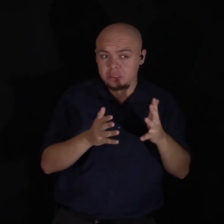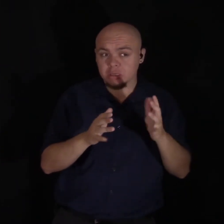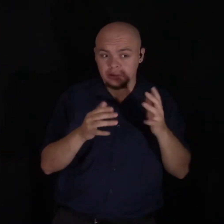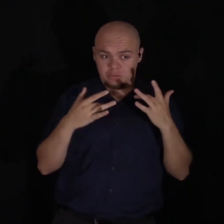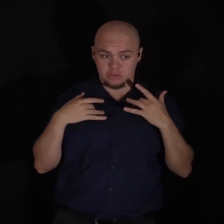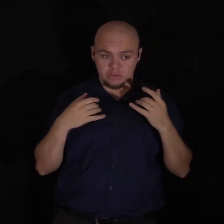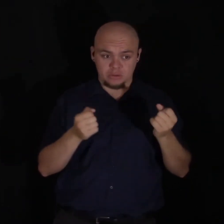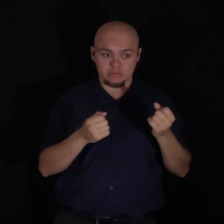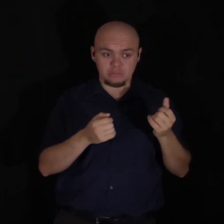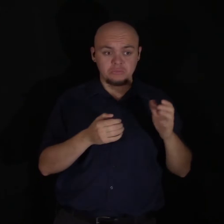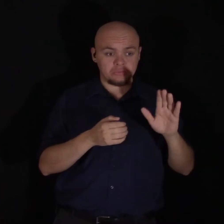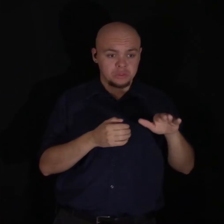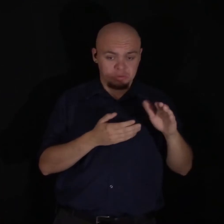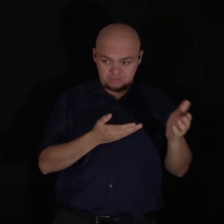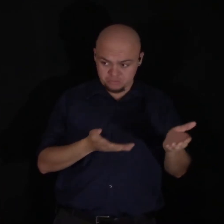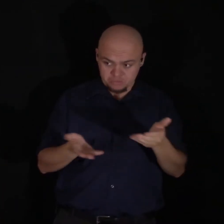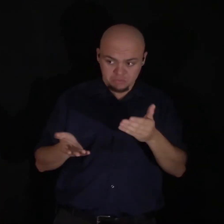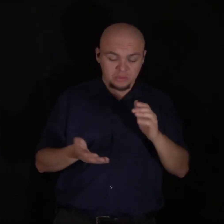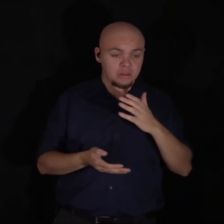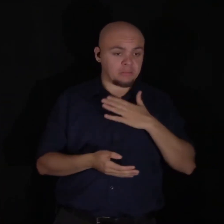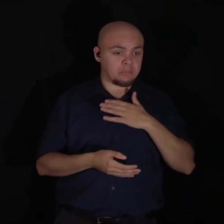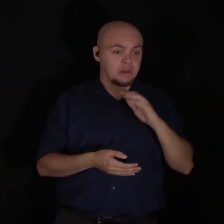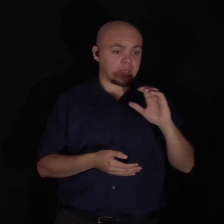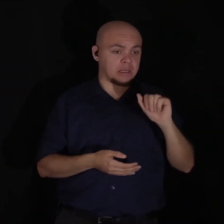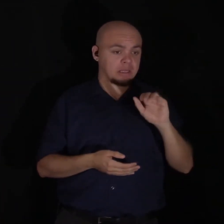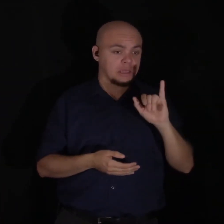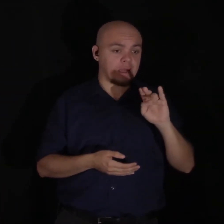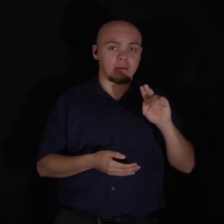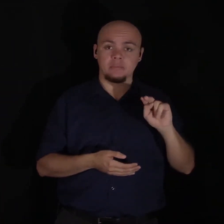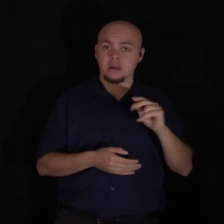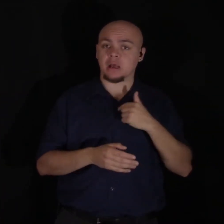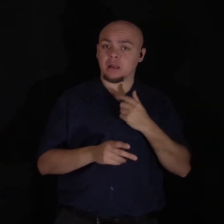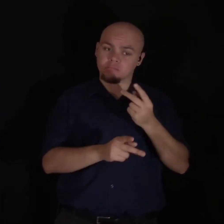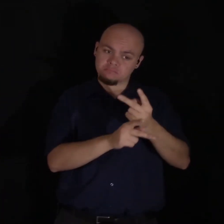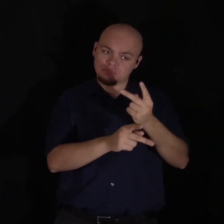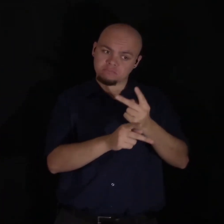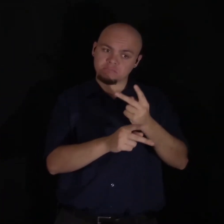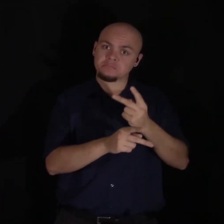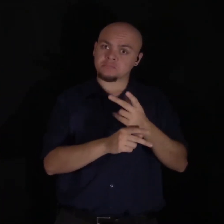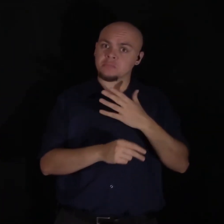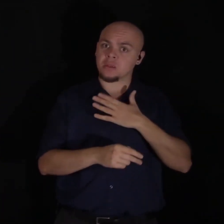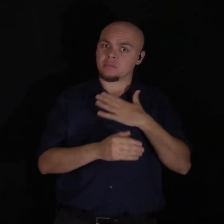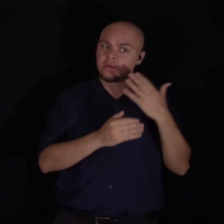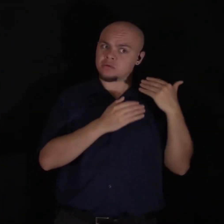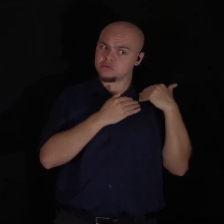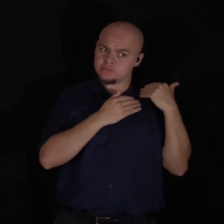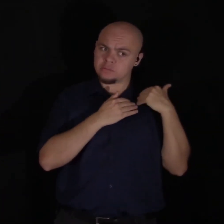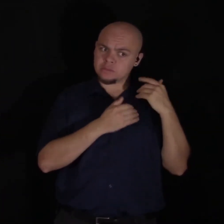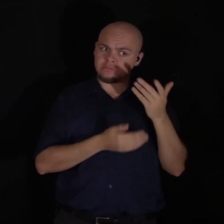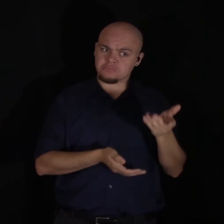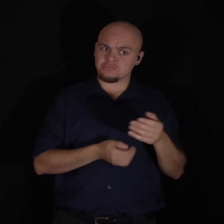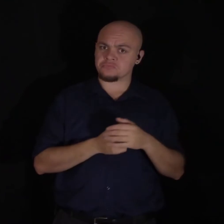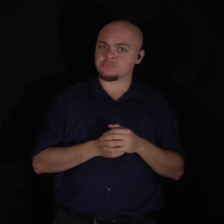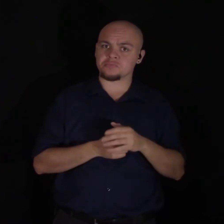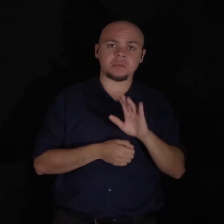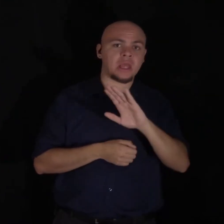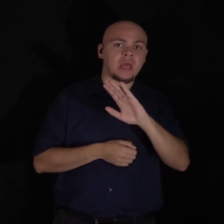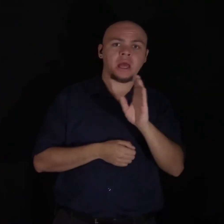him to my own cabin, and attended on him as much as my duty would permit. I never saw a more interesting